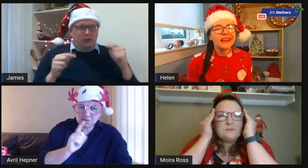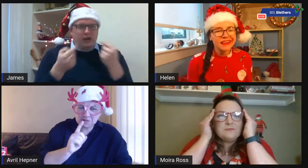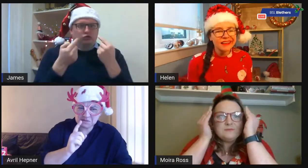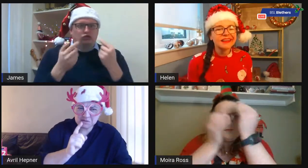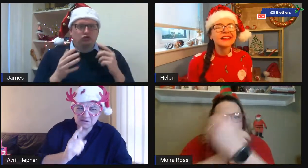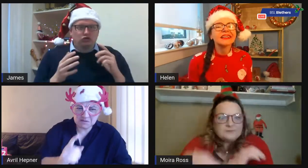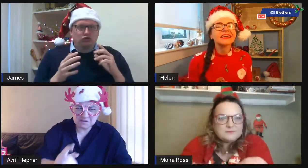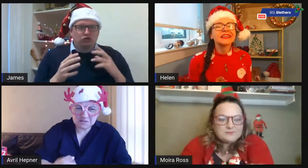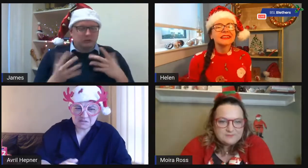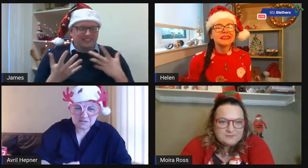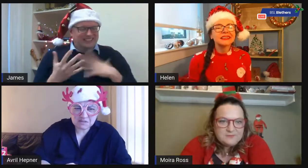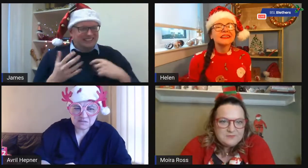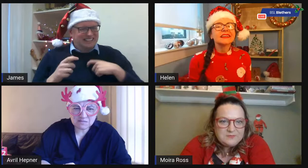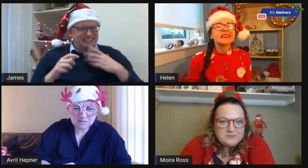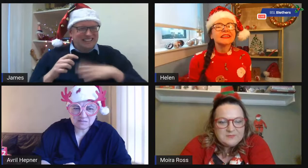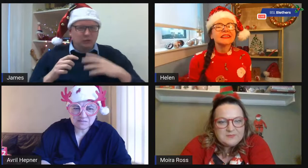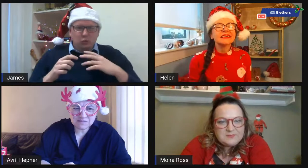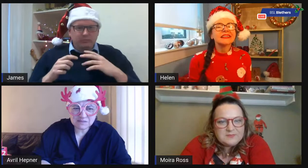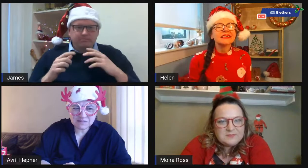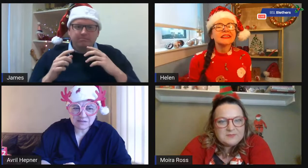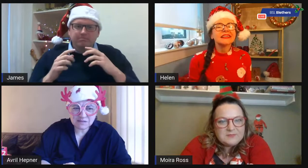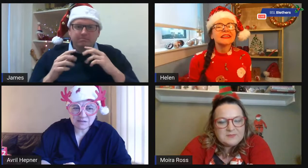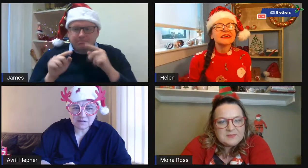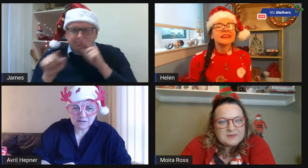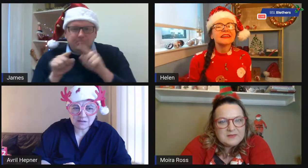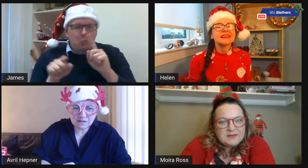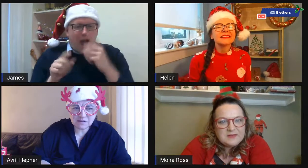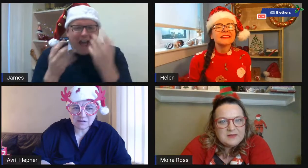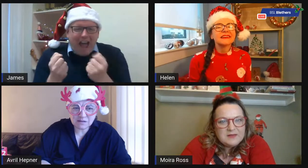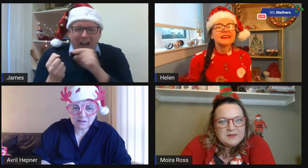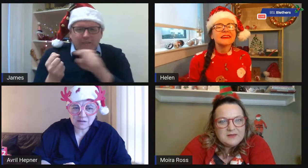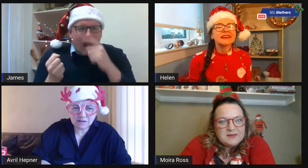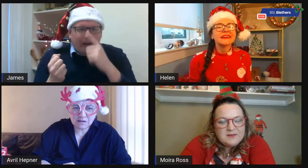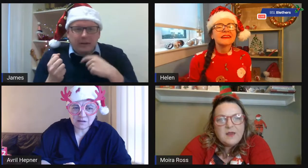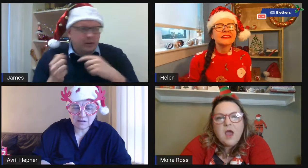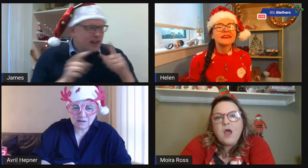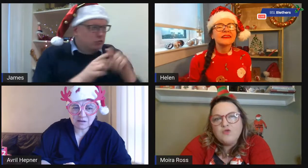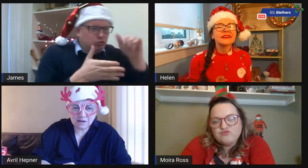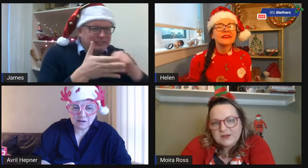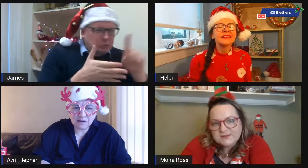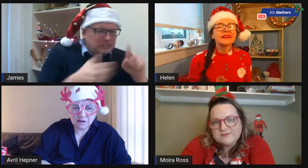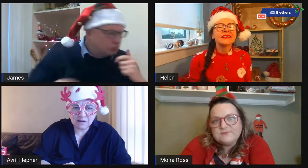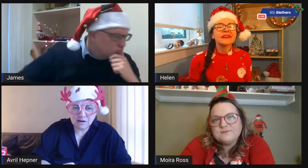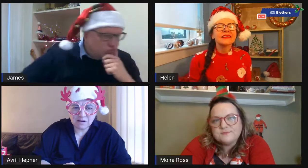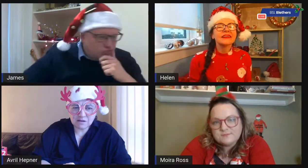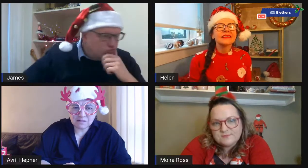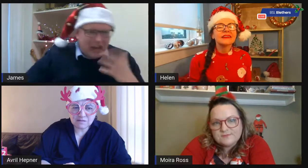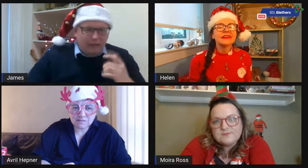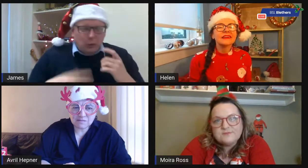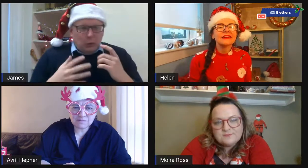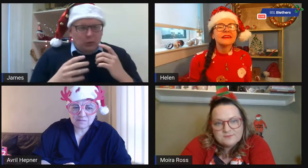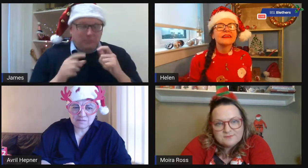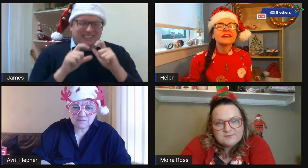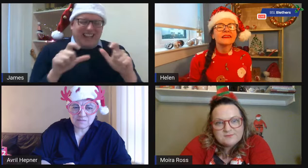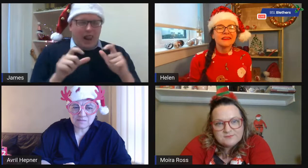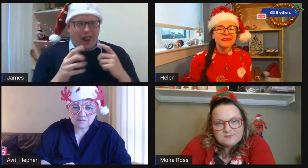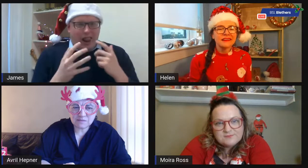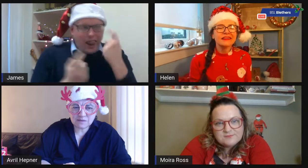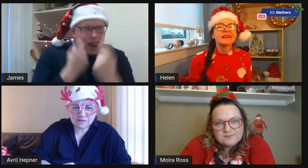means Christmas is going to be Ooh, very what are you going to different for me, and have? it's a challenge. So I'm having to look around and scour the shops to see what